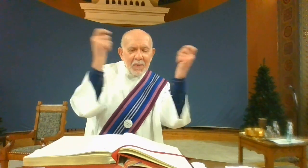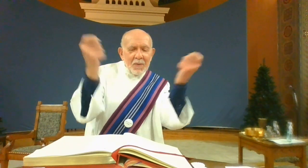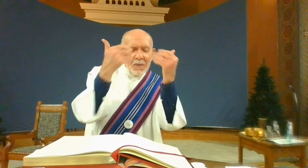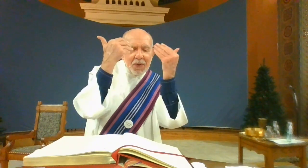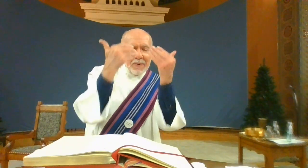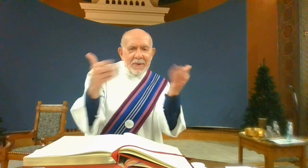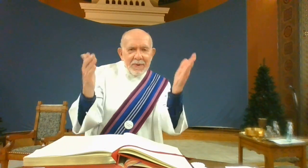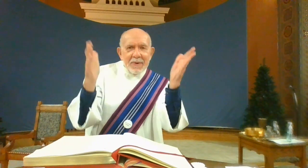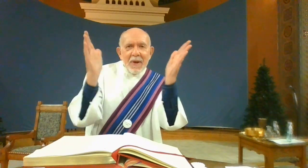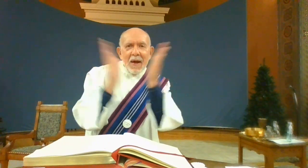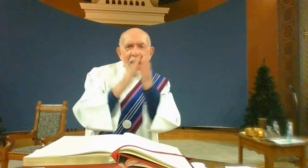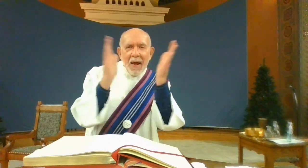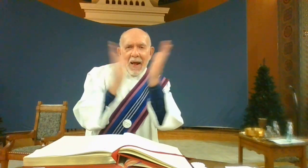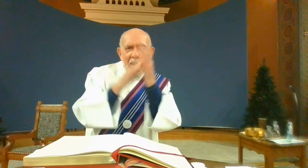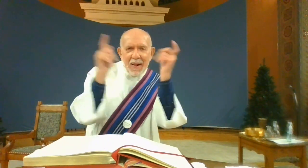Alleluia, Alleluia.